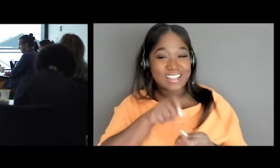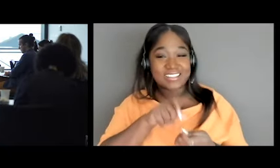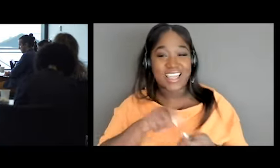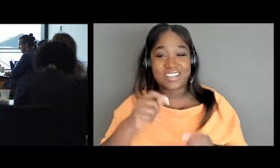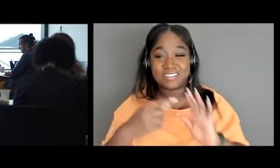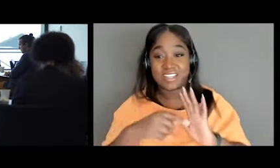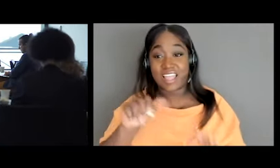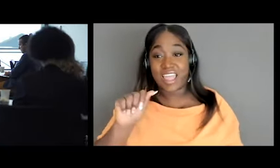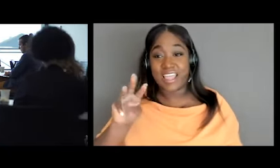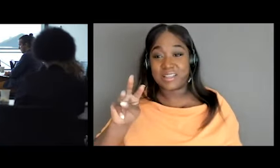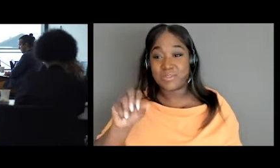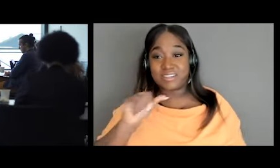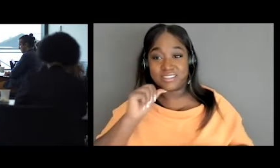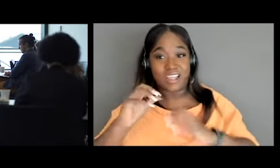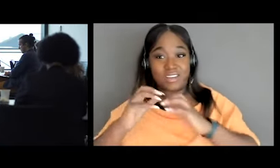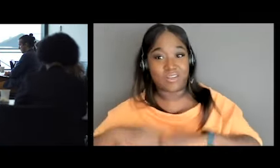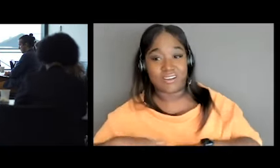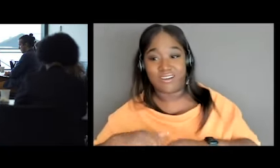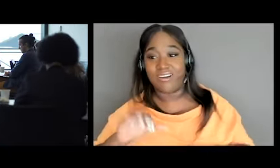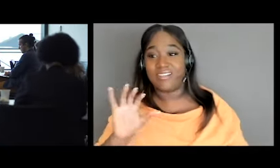down, whatever, so.